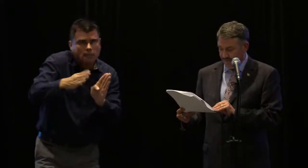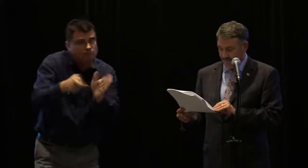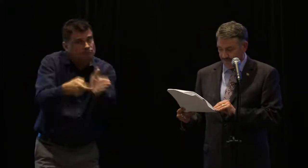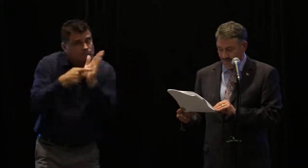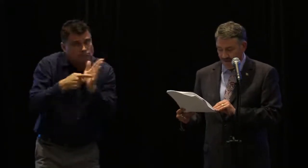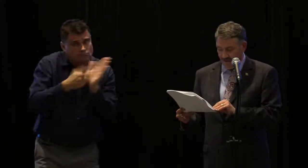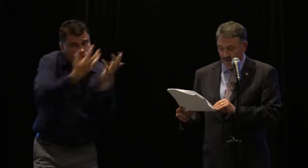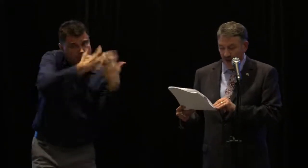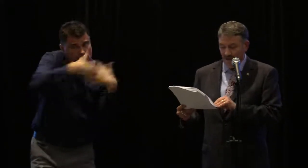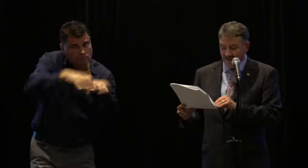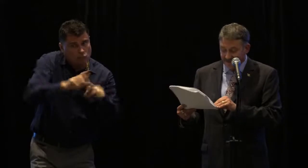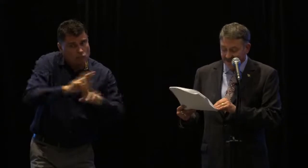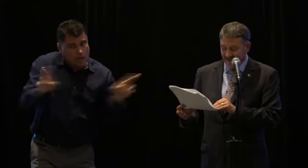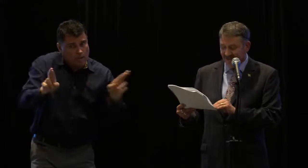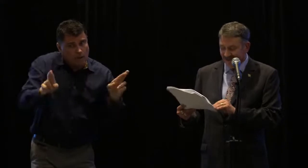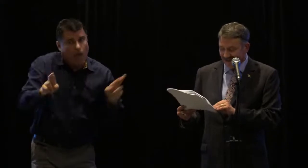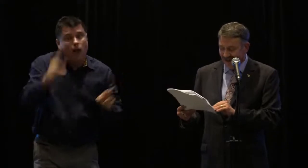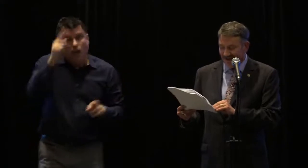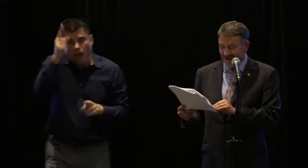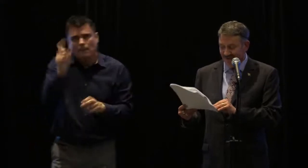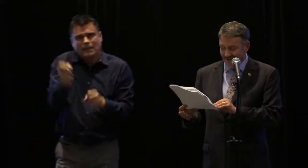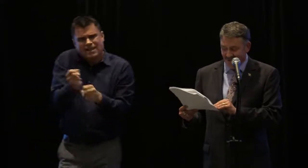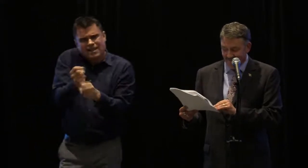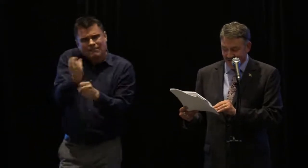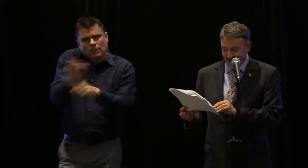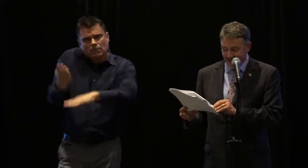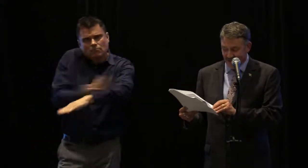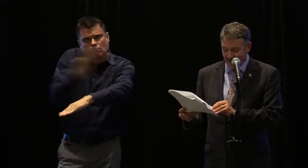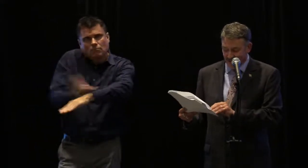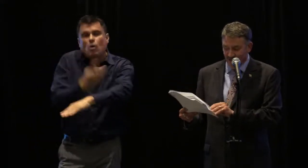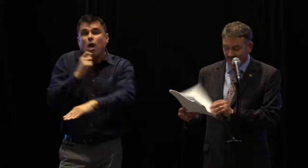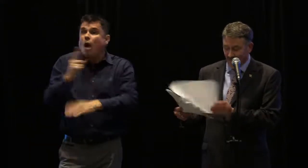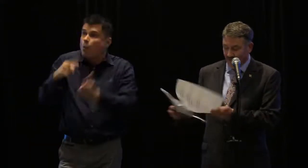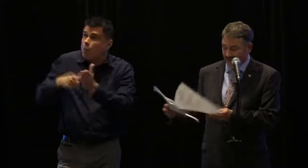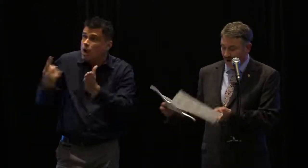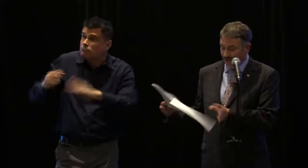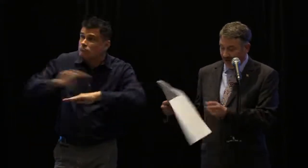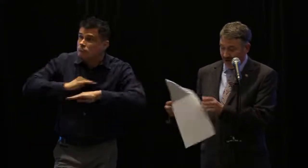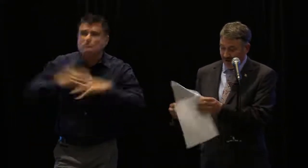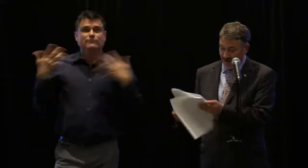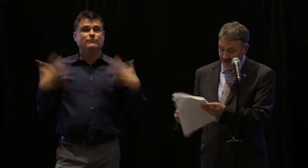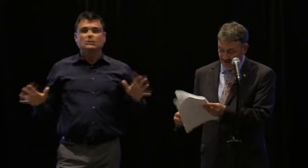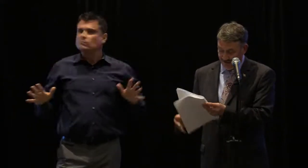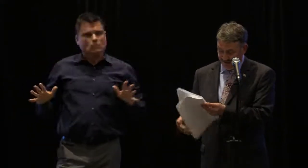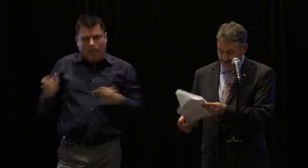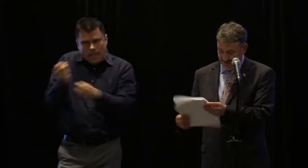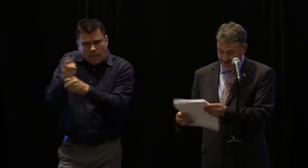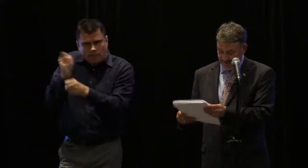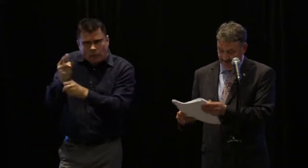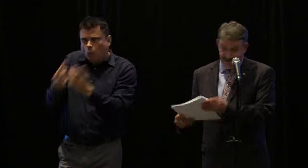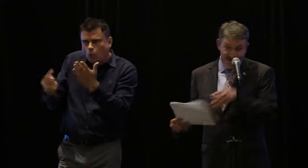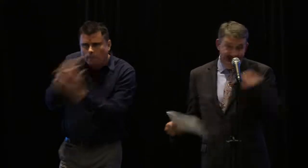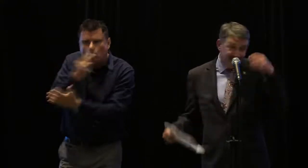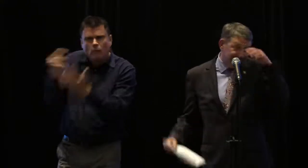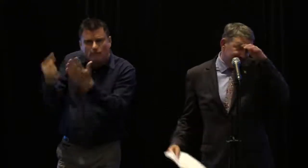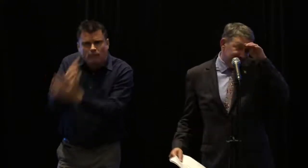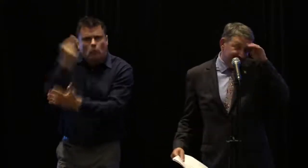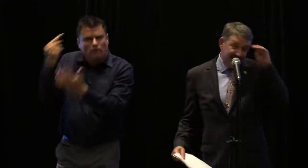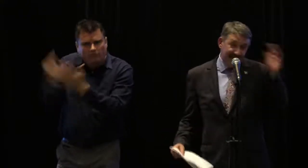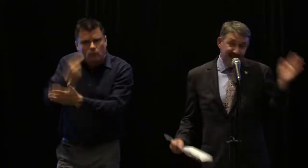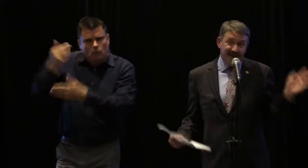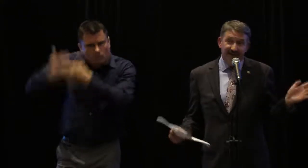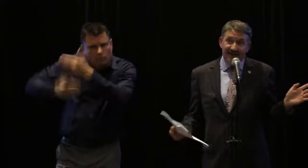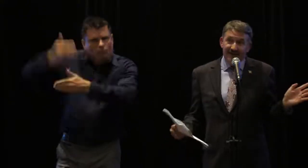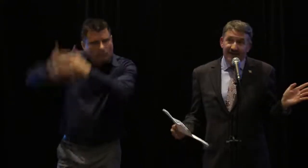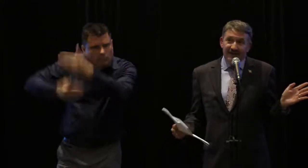accessibility while continuing to collaborate with individuals as we move forward in our work. I should just